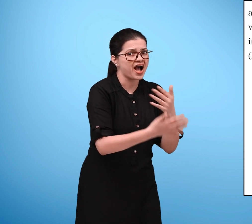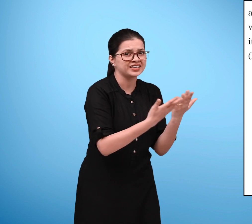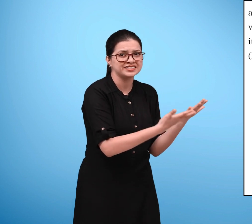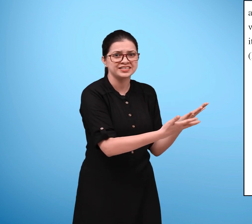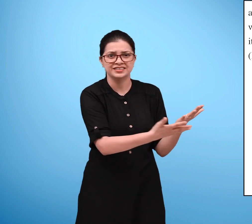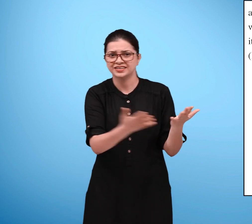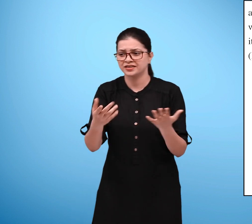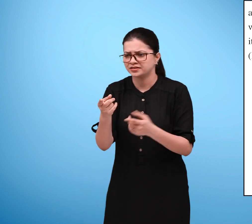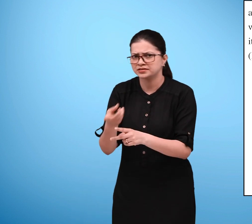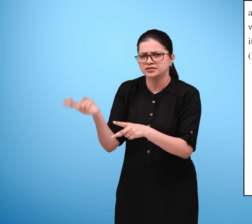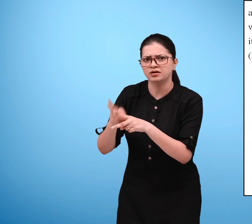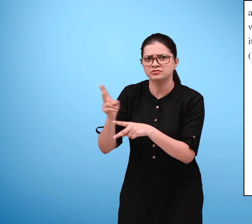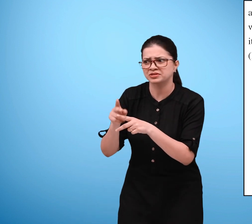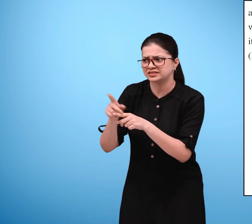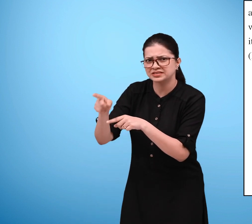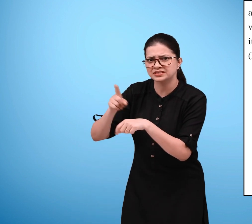fixed interval of time.